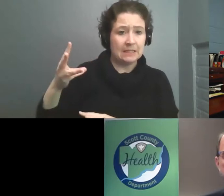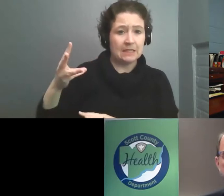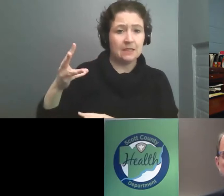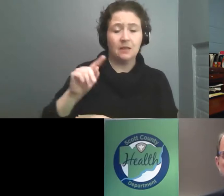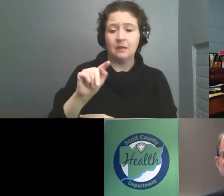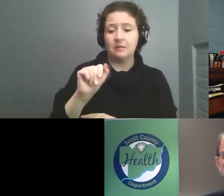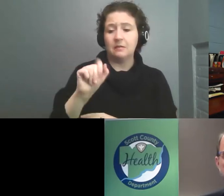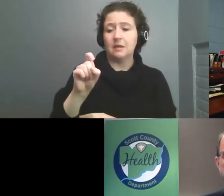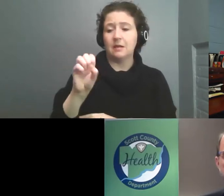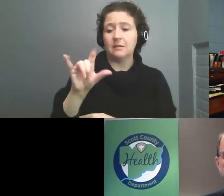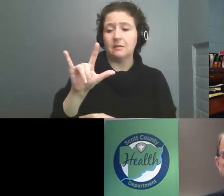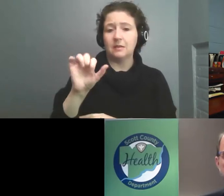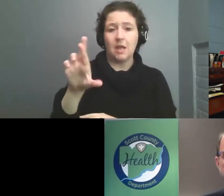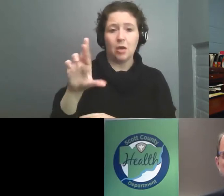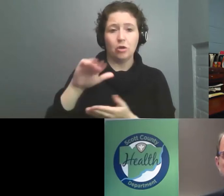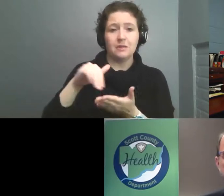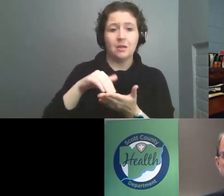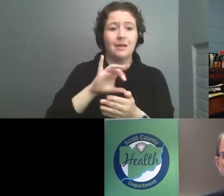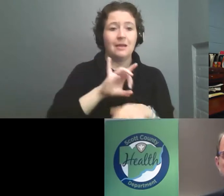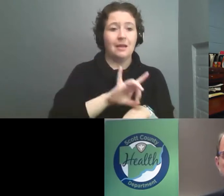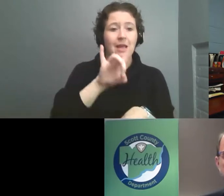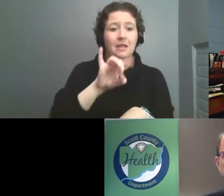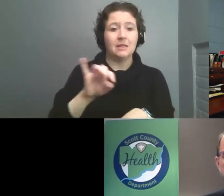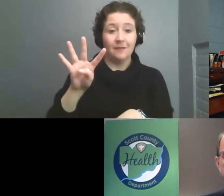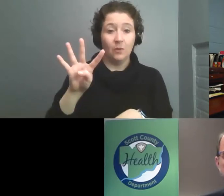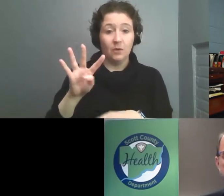Center, 8 a.m. to 4 p.m. Thank you.